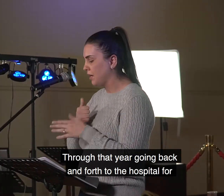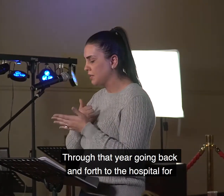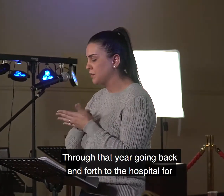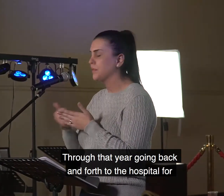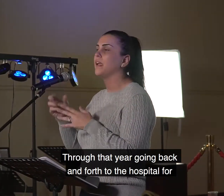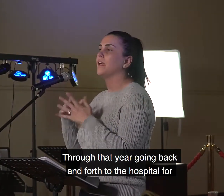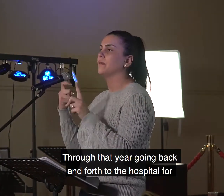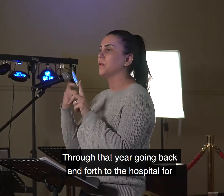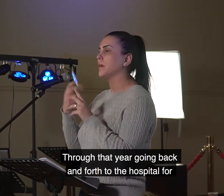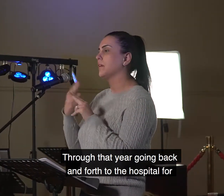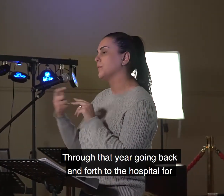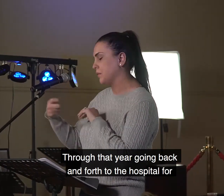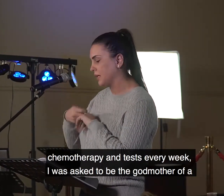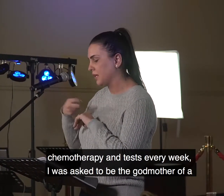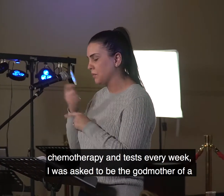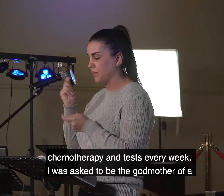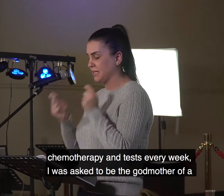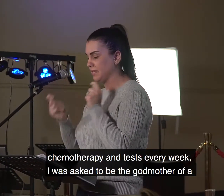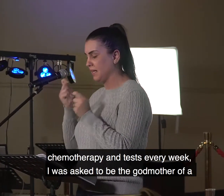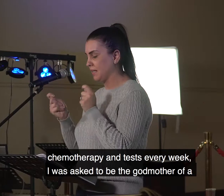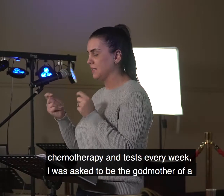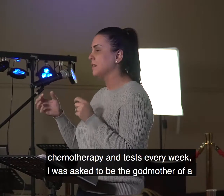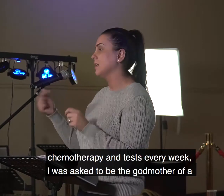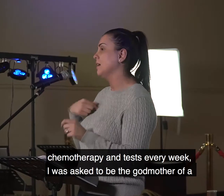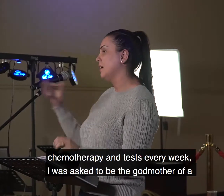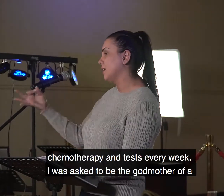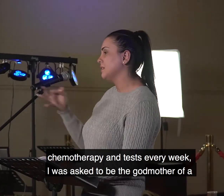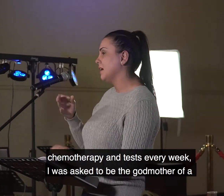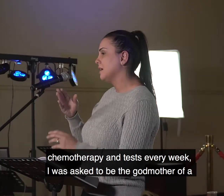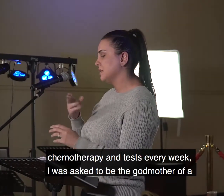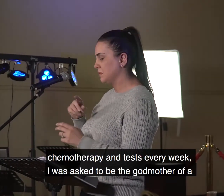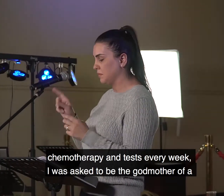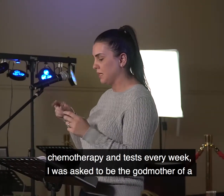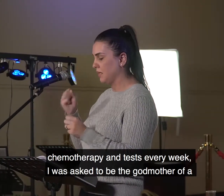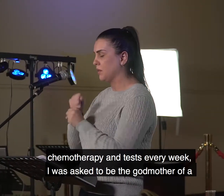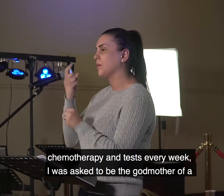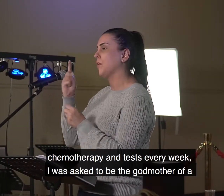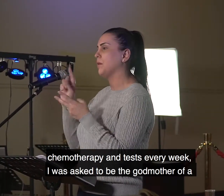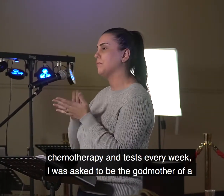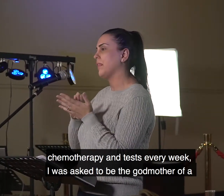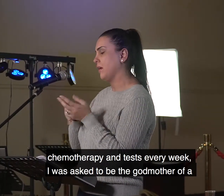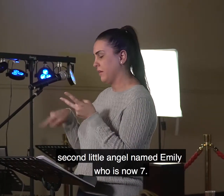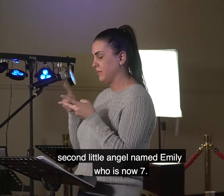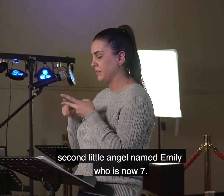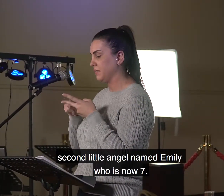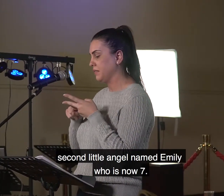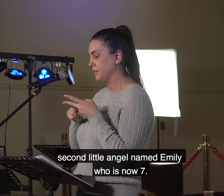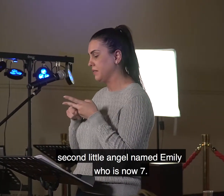going back and forth to the hospital for chemotherapy and tests every week, I was asked to be the godmother of a second little